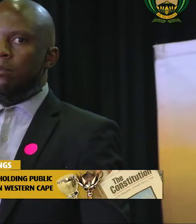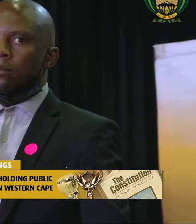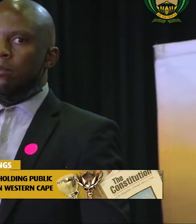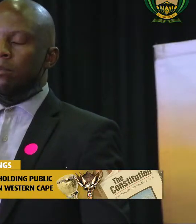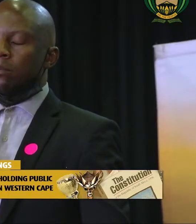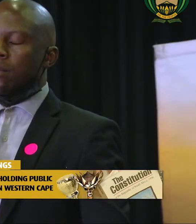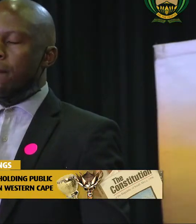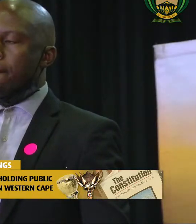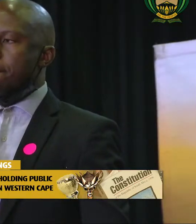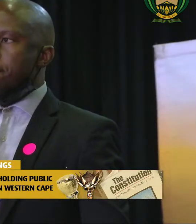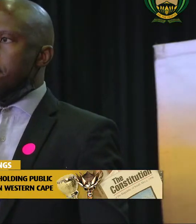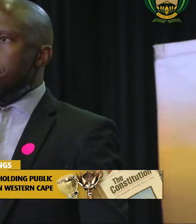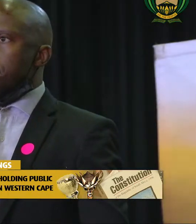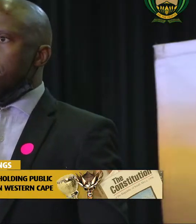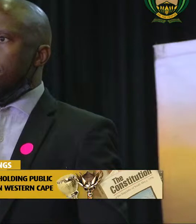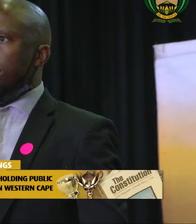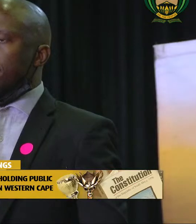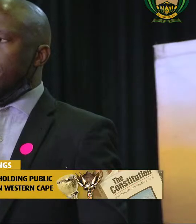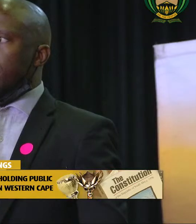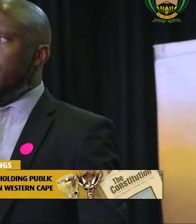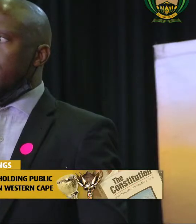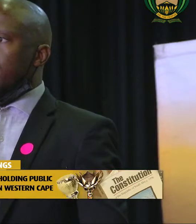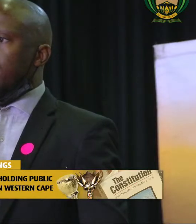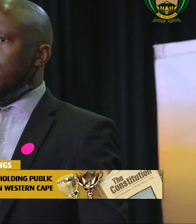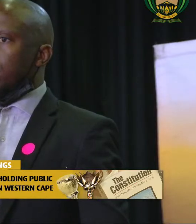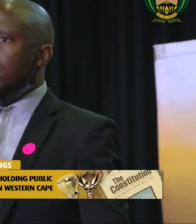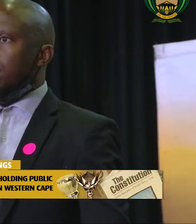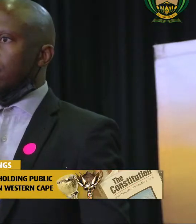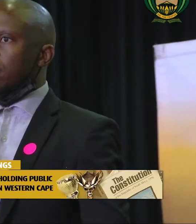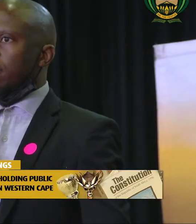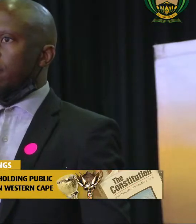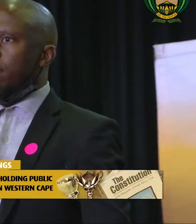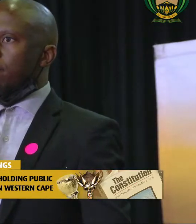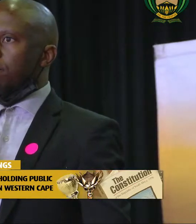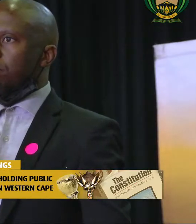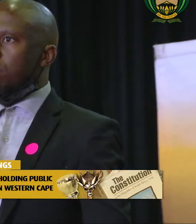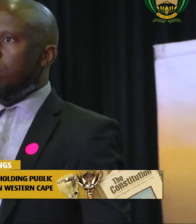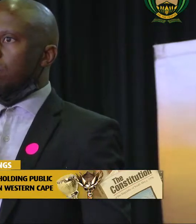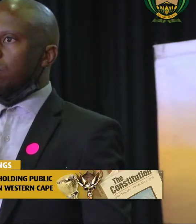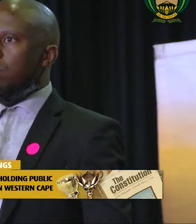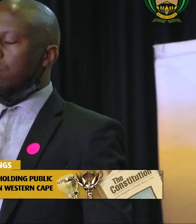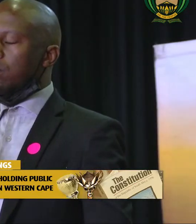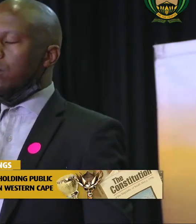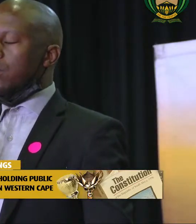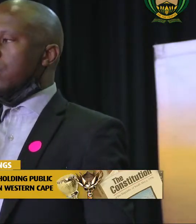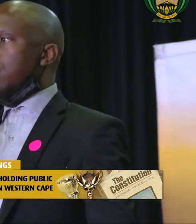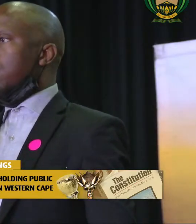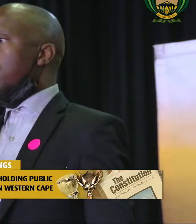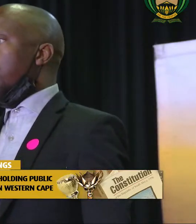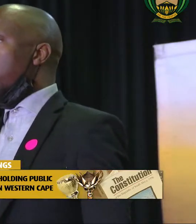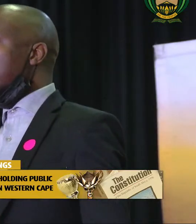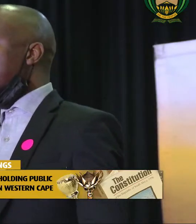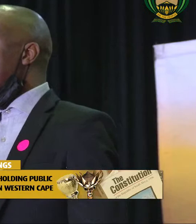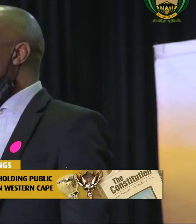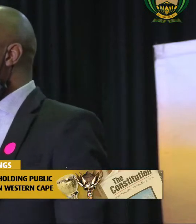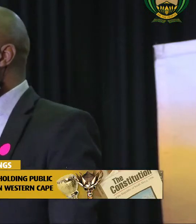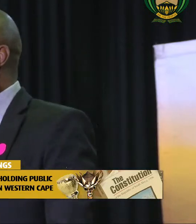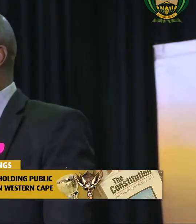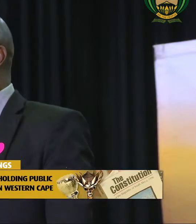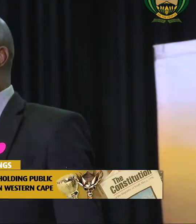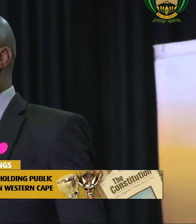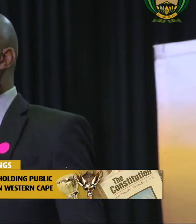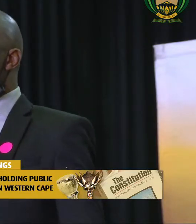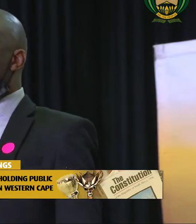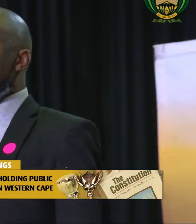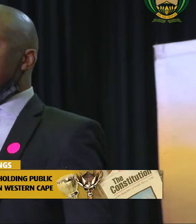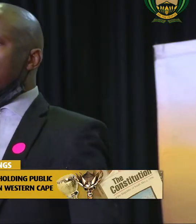thethani ngokukhululekileyo kwikomiti njengokuba ilapha phambi kwenu. Political